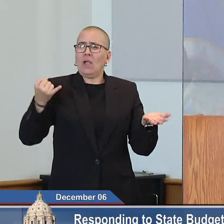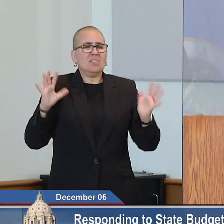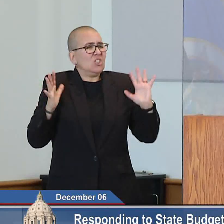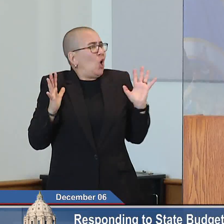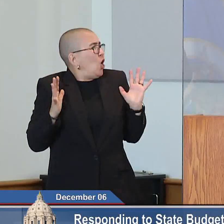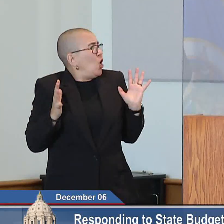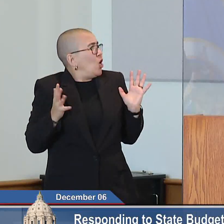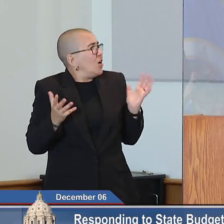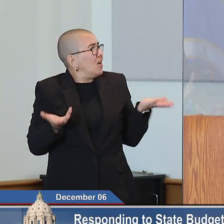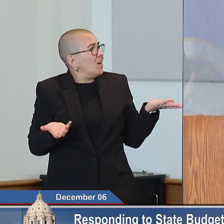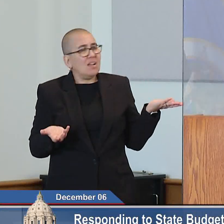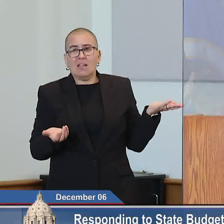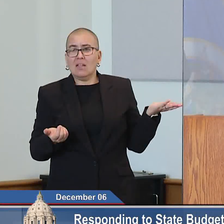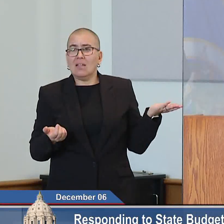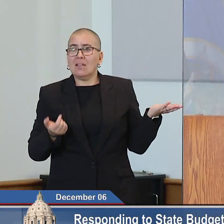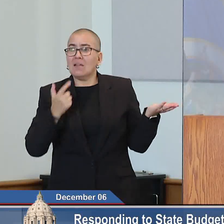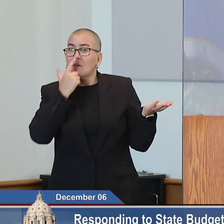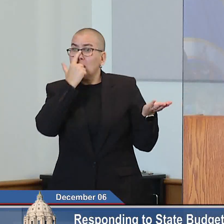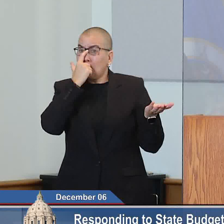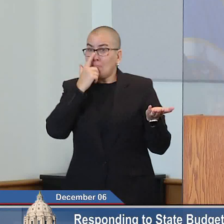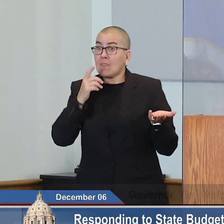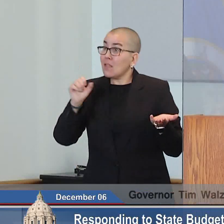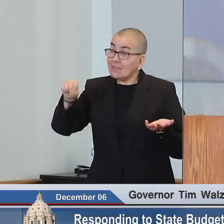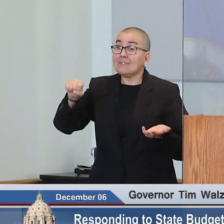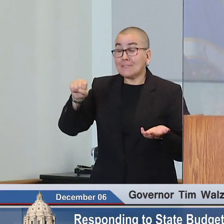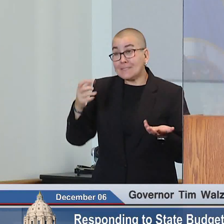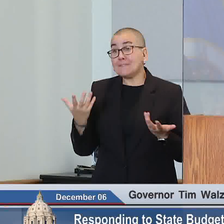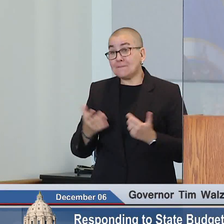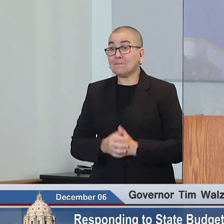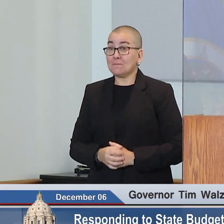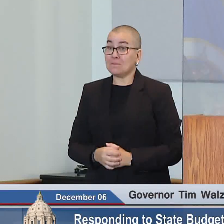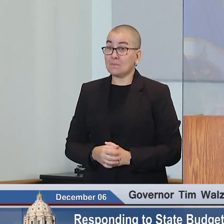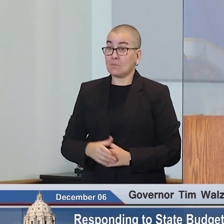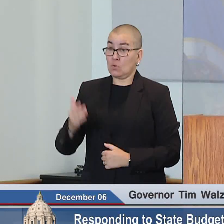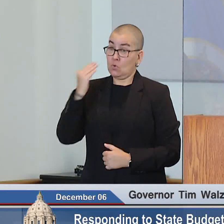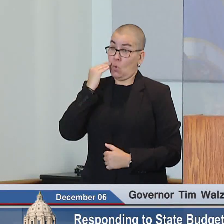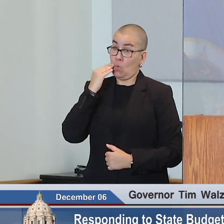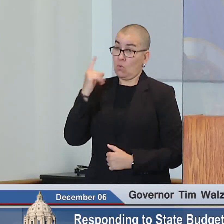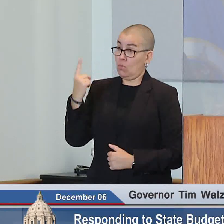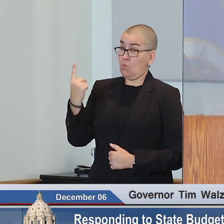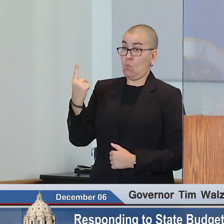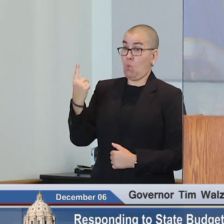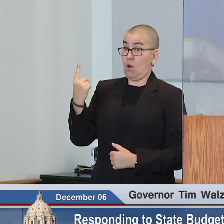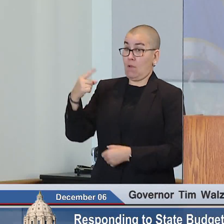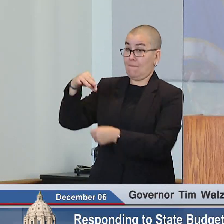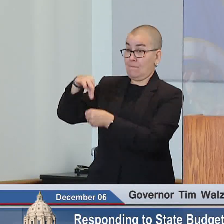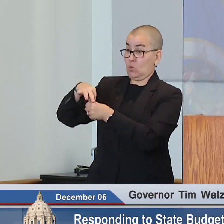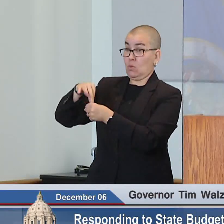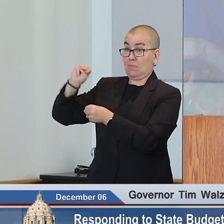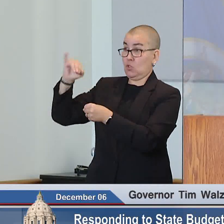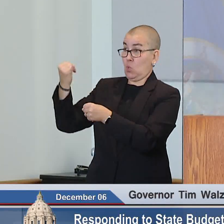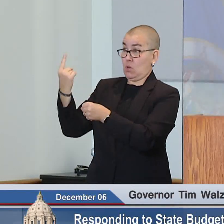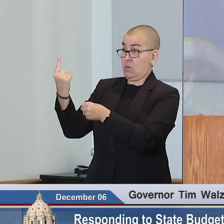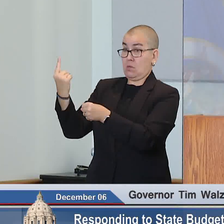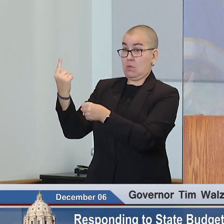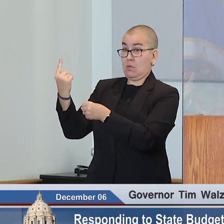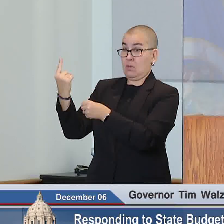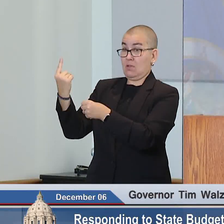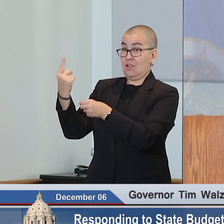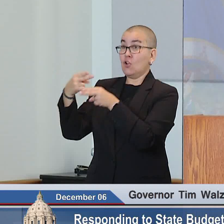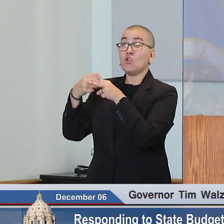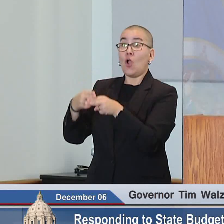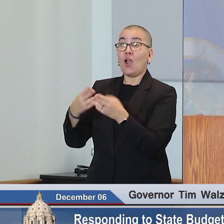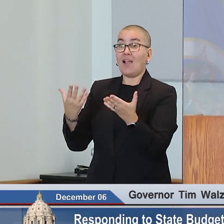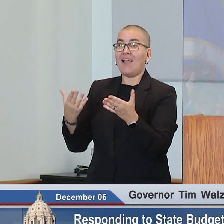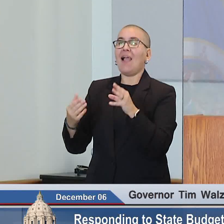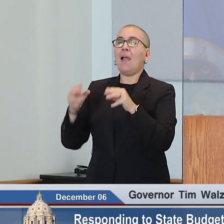to make the case, you know, and I've heard somebody say this. They say, you know what you call a one vote majority, a majority. But I'm going to take this a little bit further to not be facetious